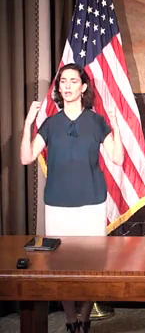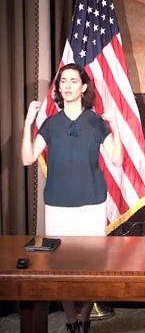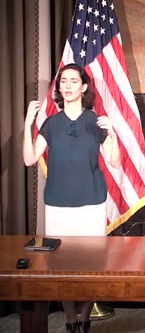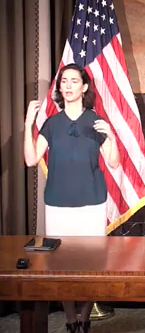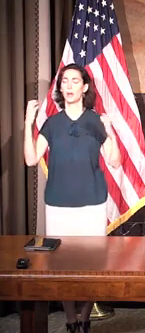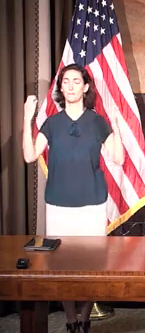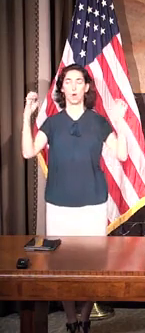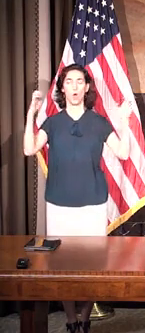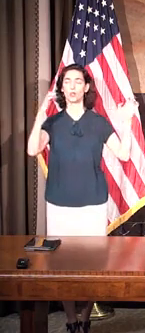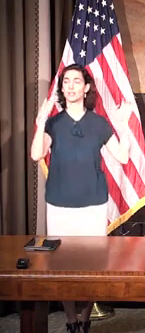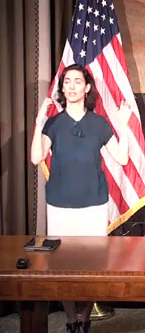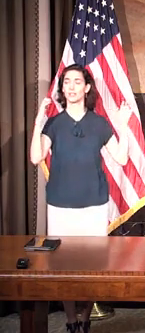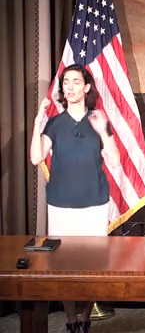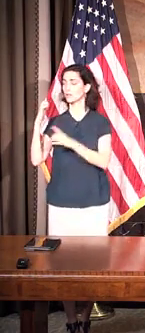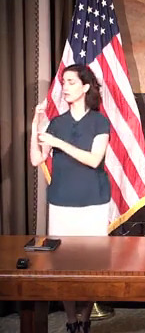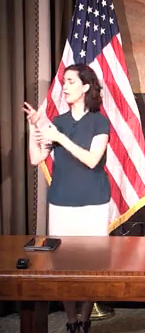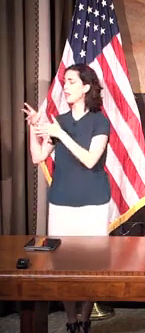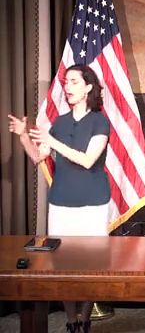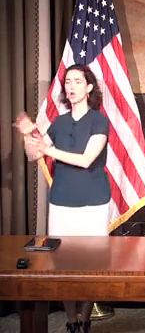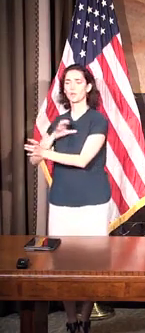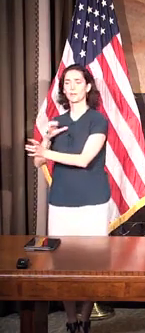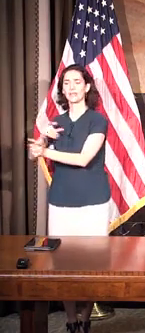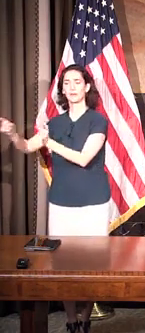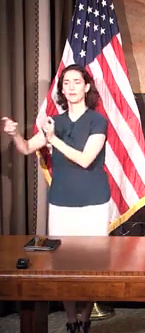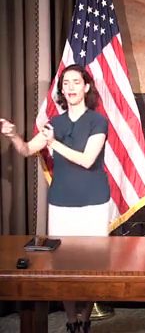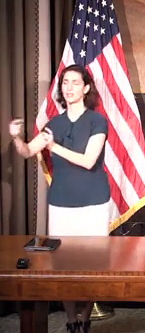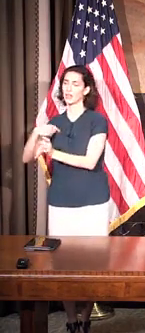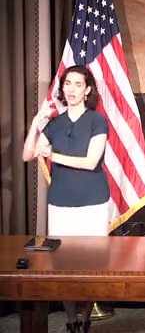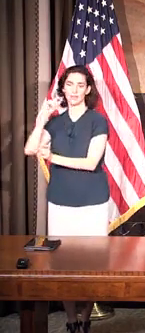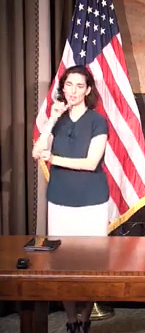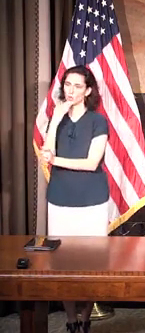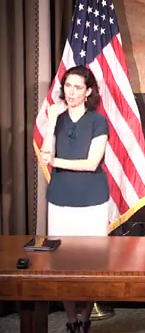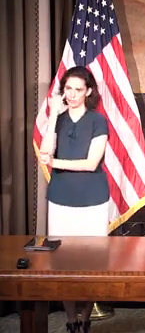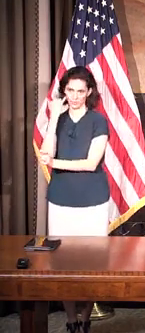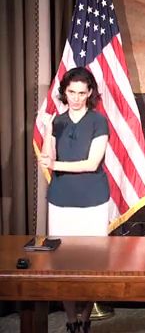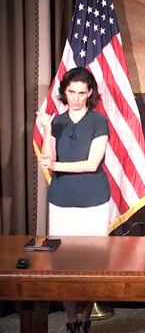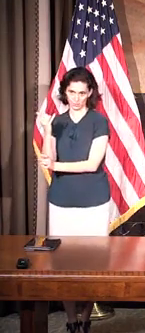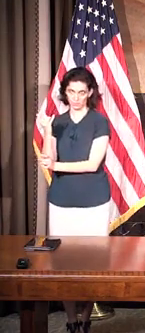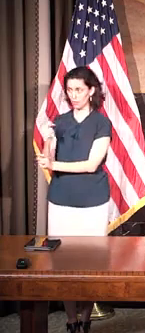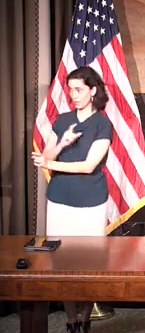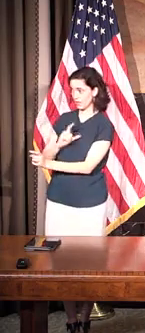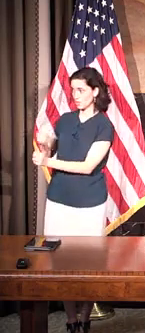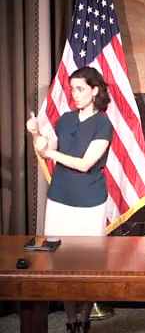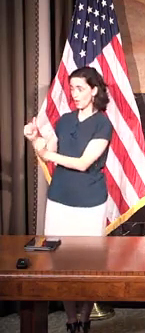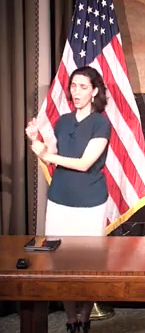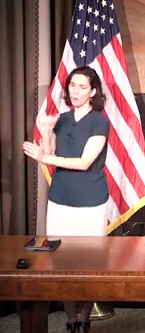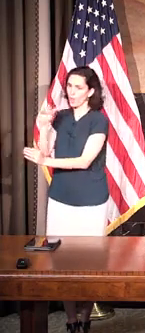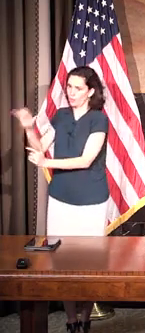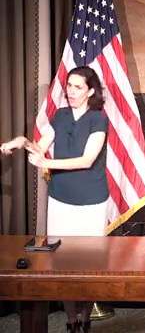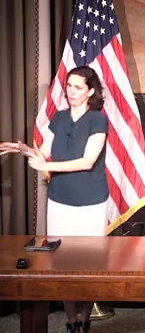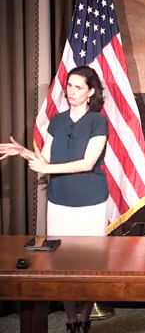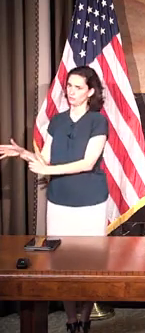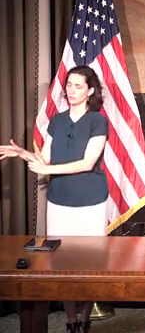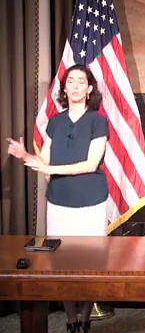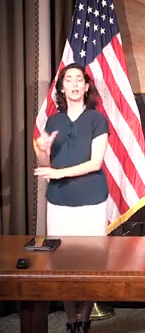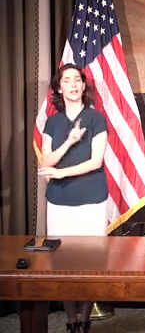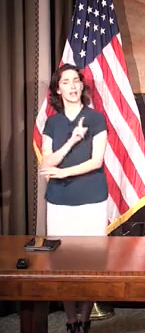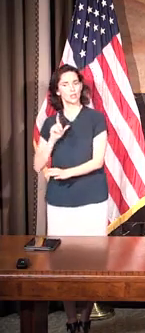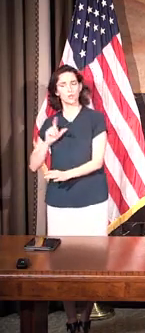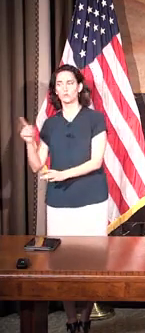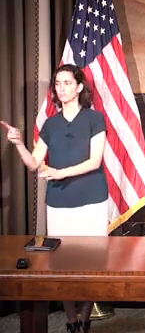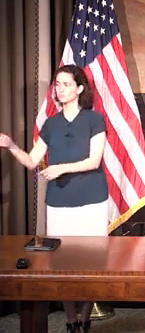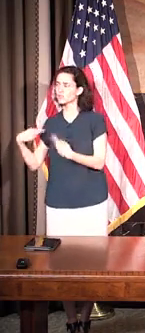committee. And I hope that is not what the legislature is trying to do. The legislature has always had